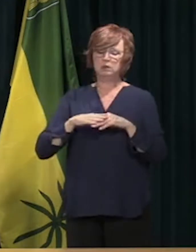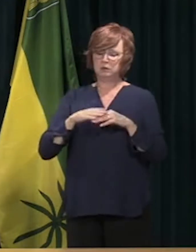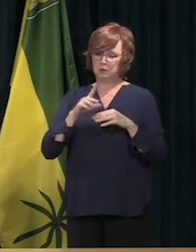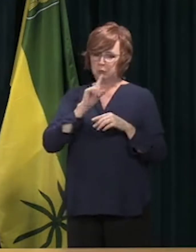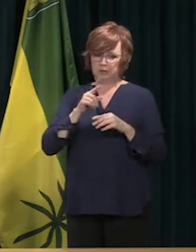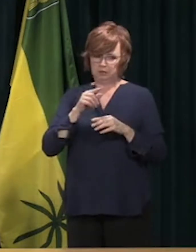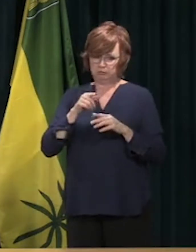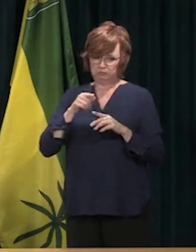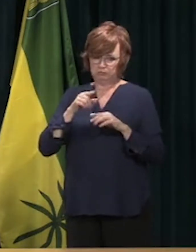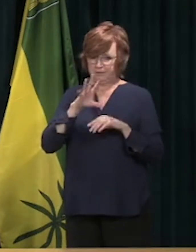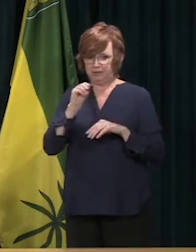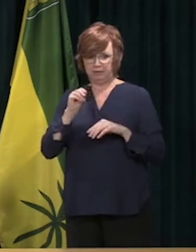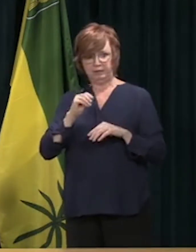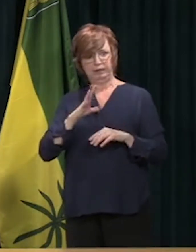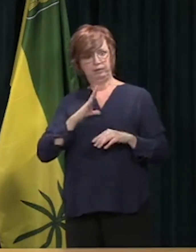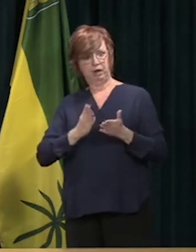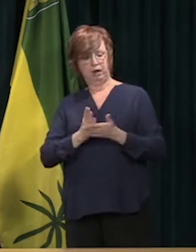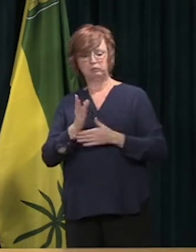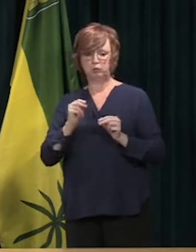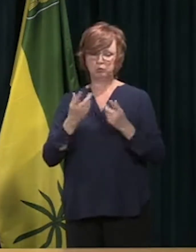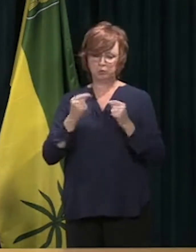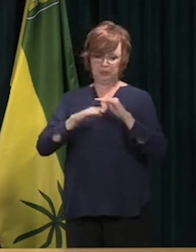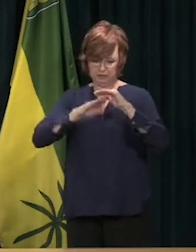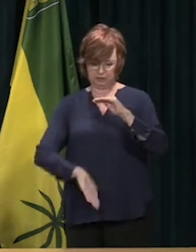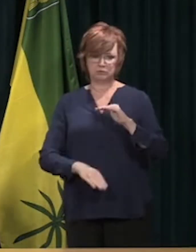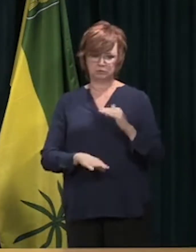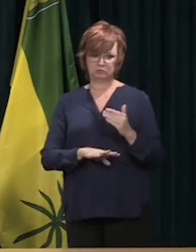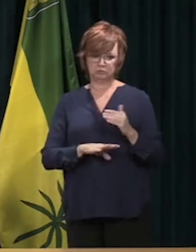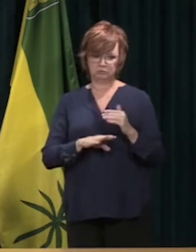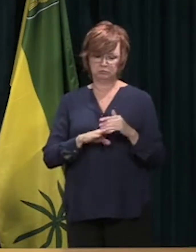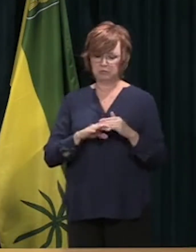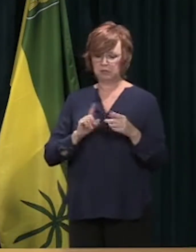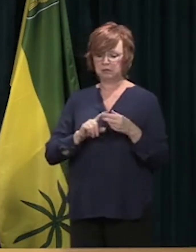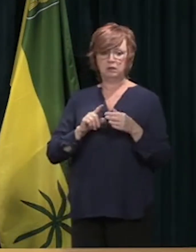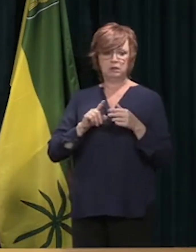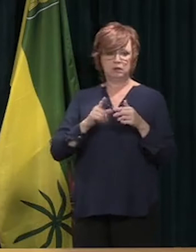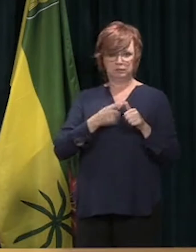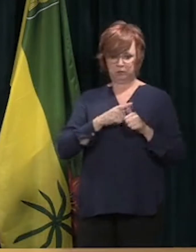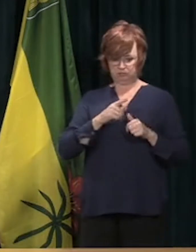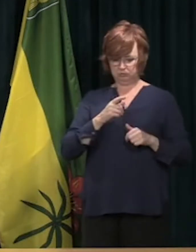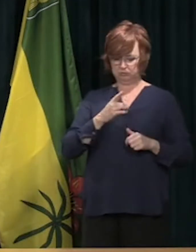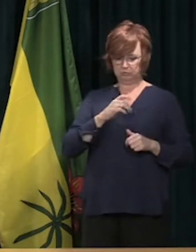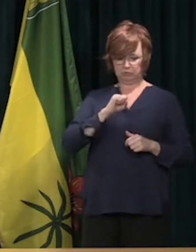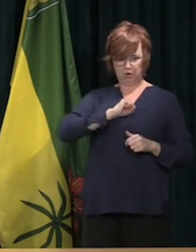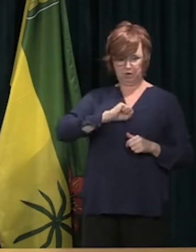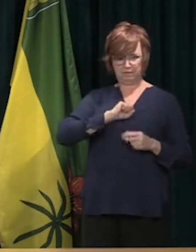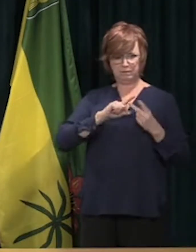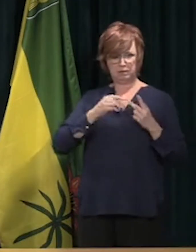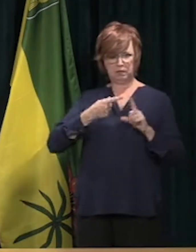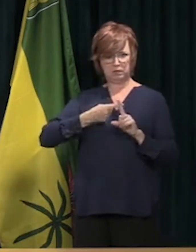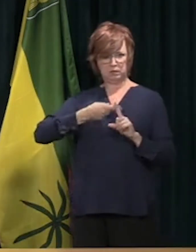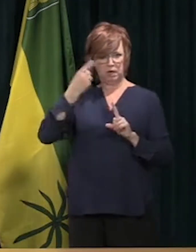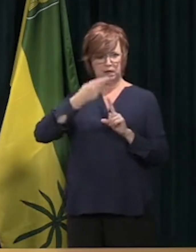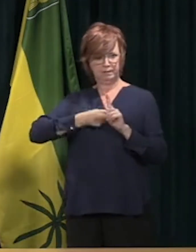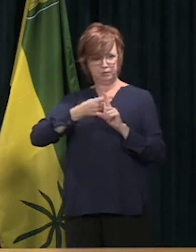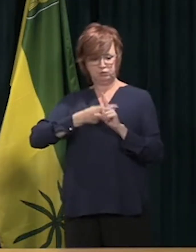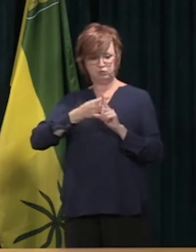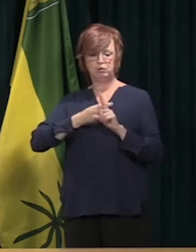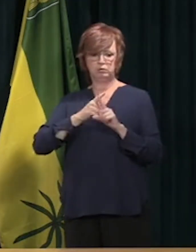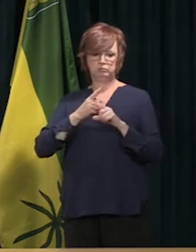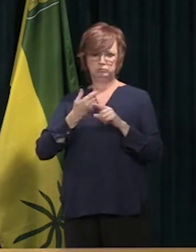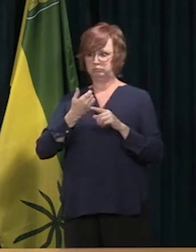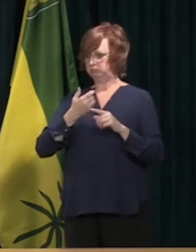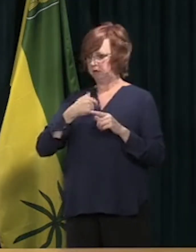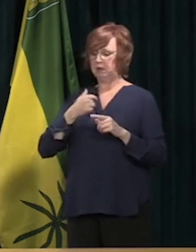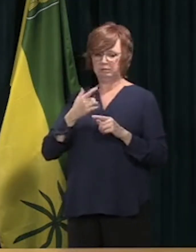possible. And if at the first sign of cough, fever, isolate and seek advice about testing. In